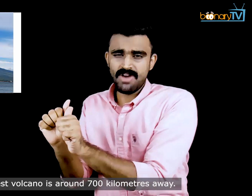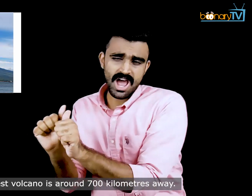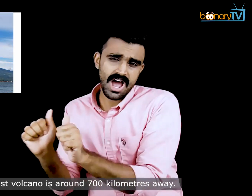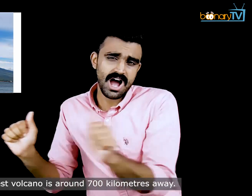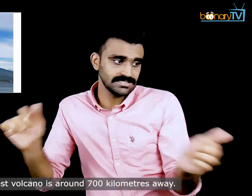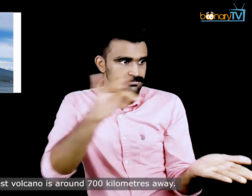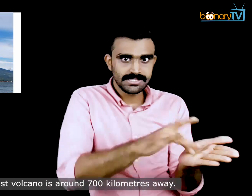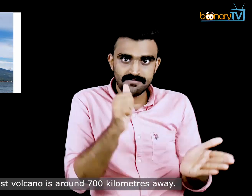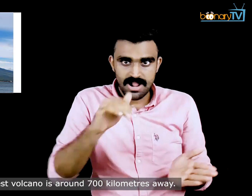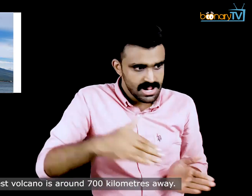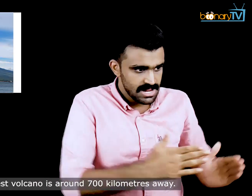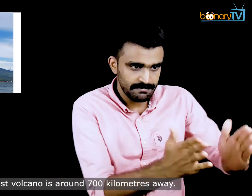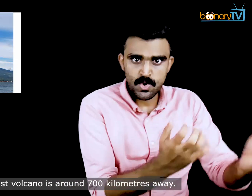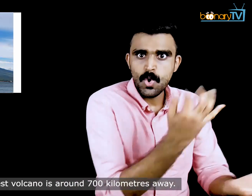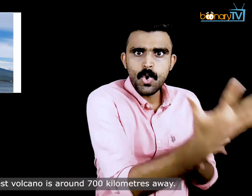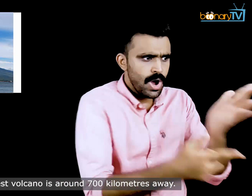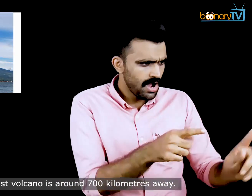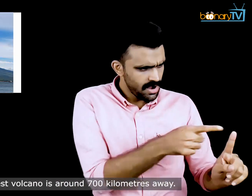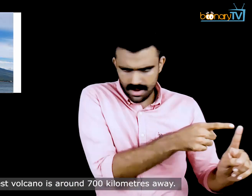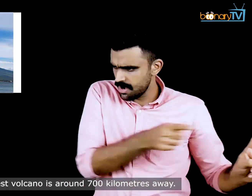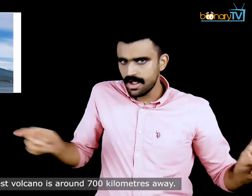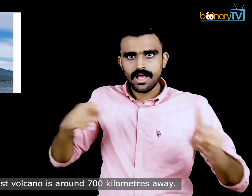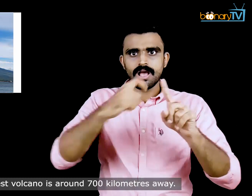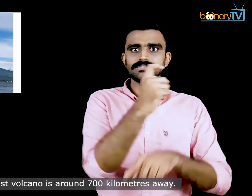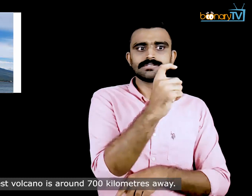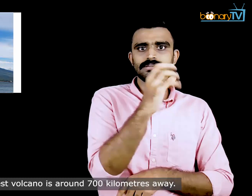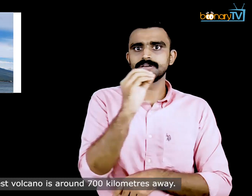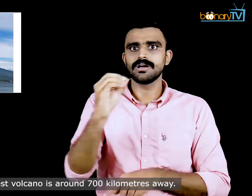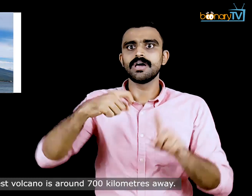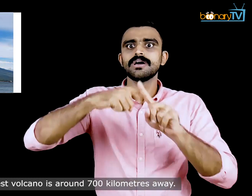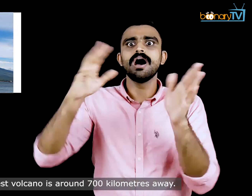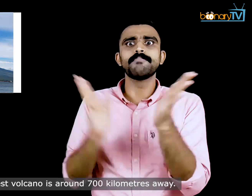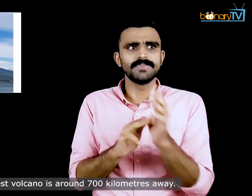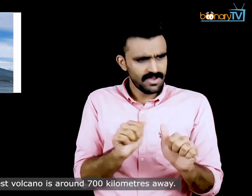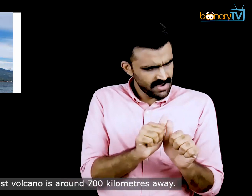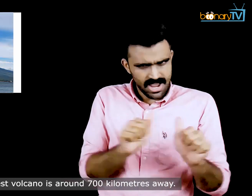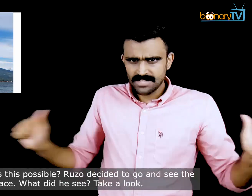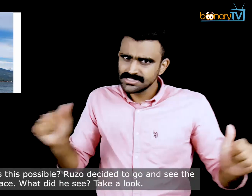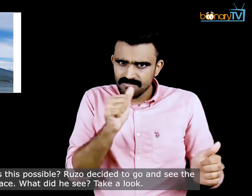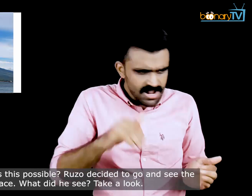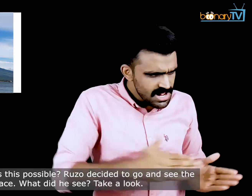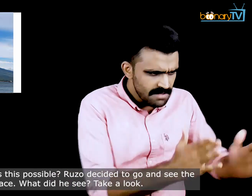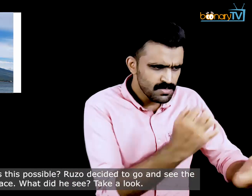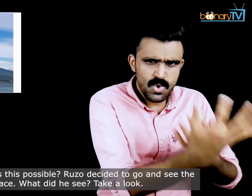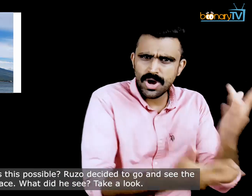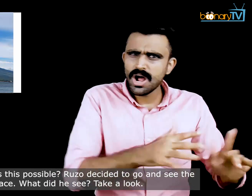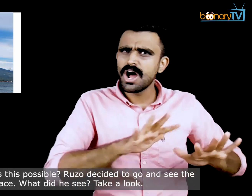700 kilometers away. So then how is this possible?